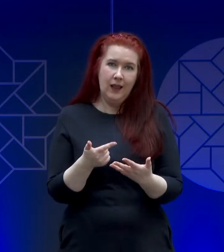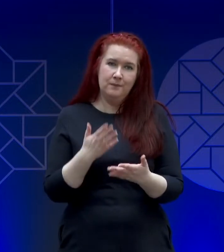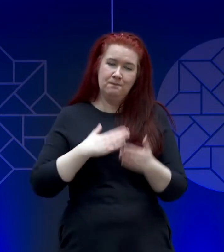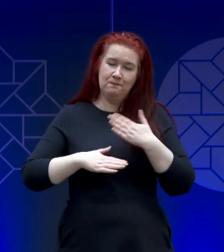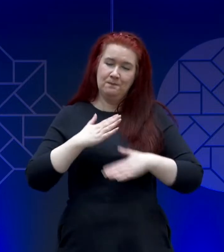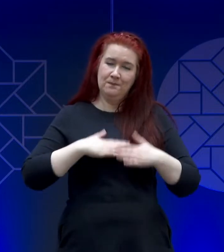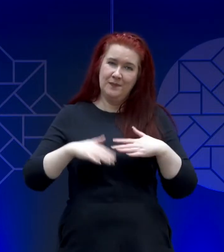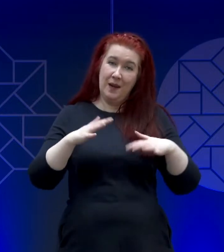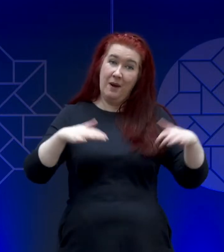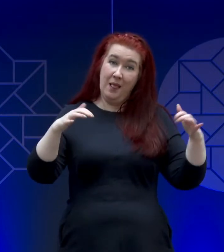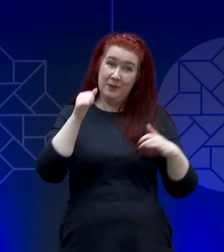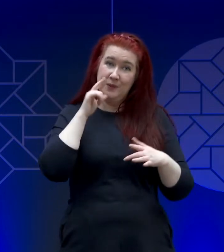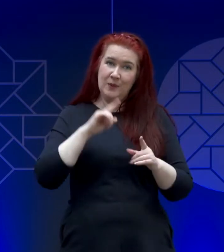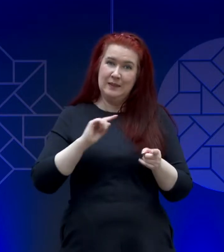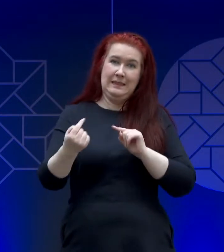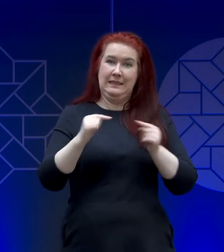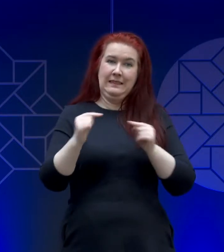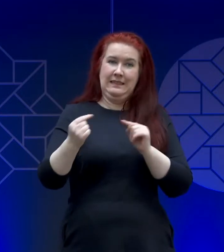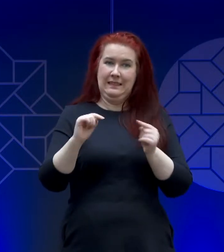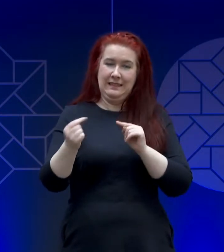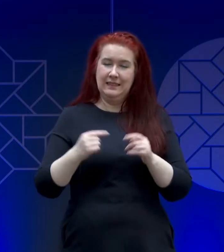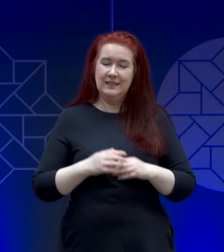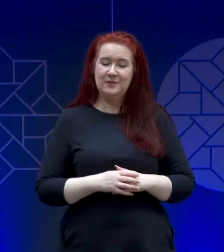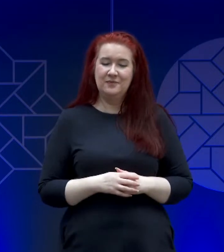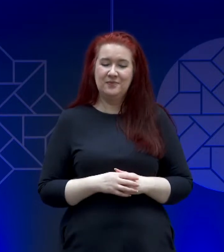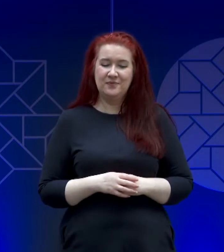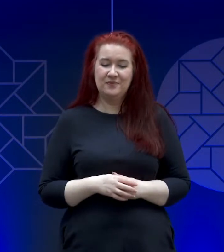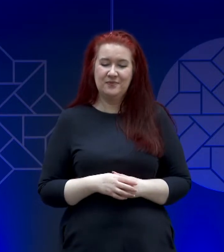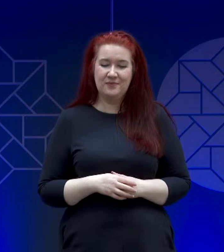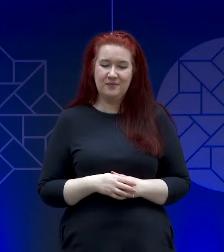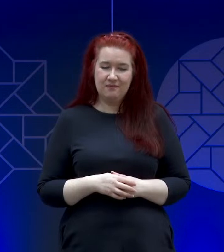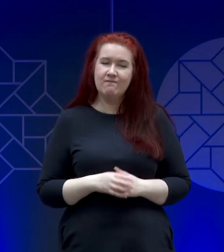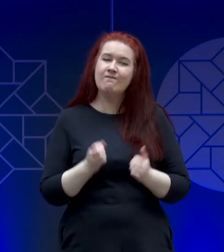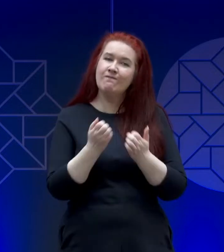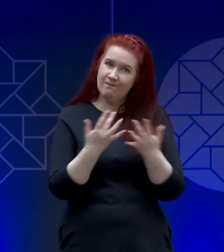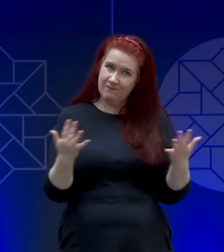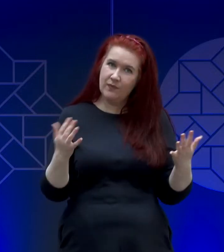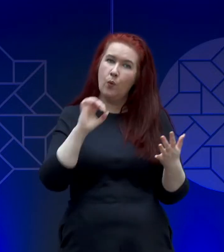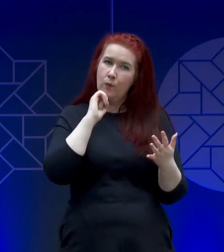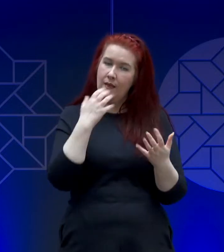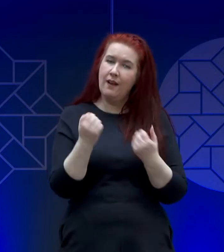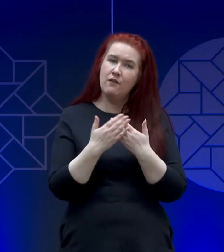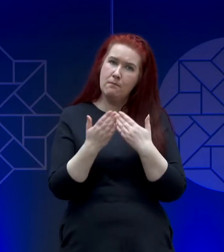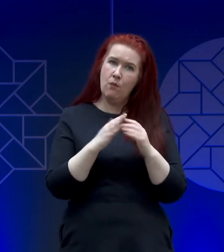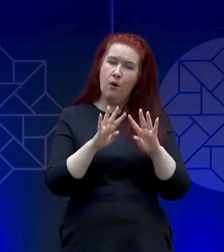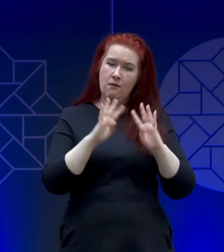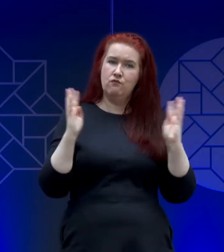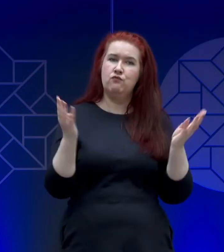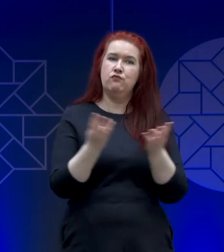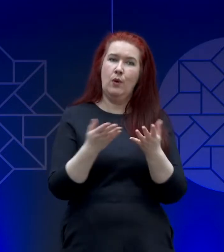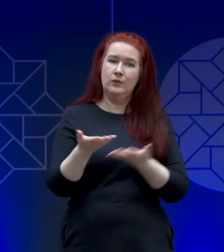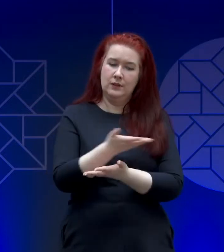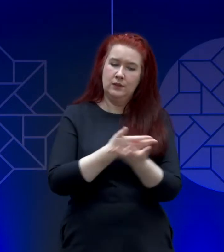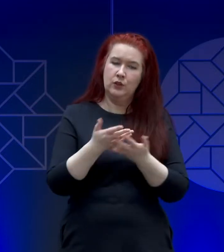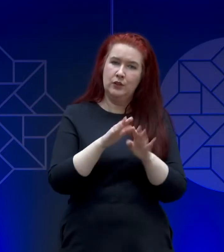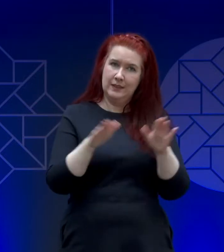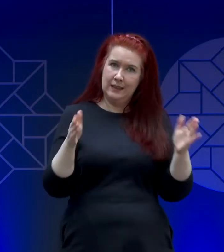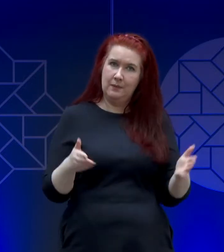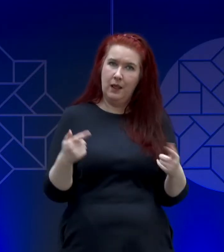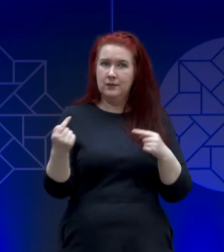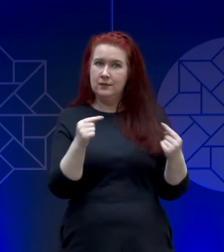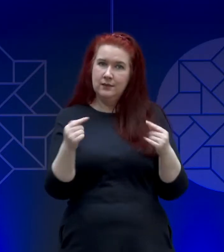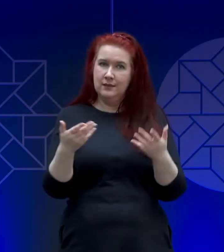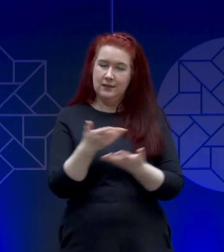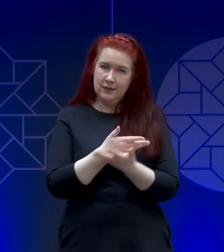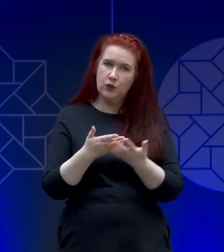of Parliament, you know what I mean by that. But there were many, many more round tables in Butte House as we work together to create this